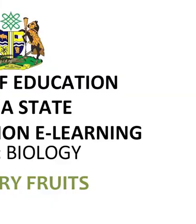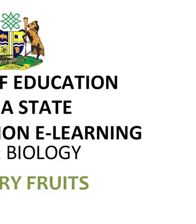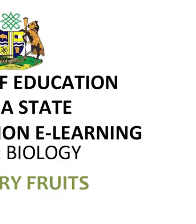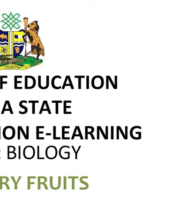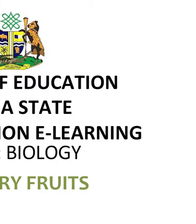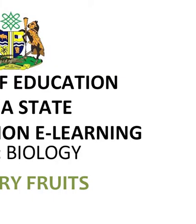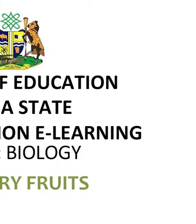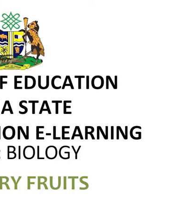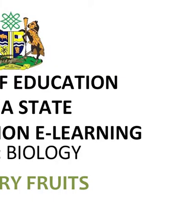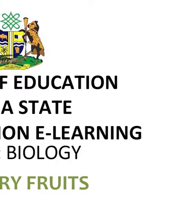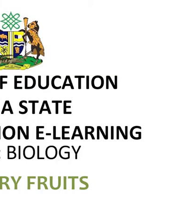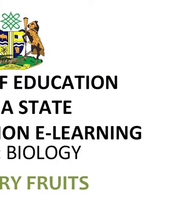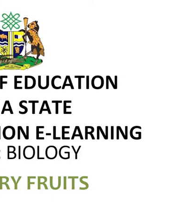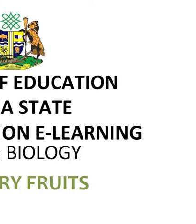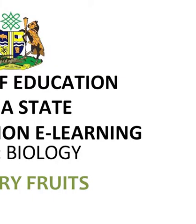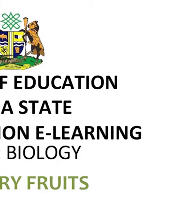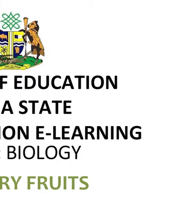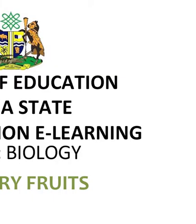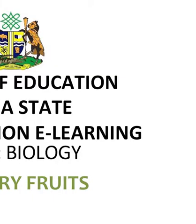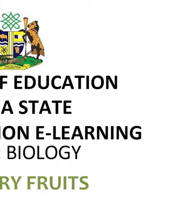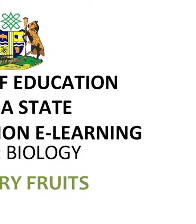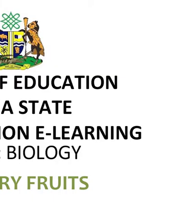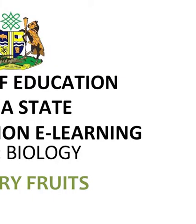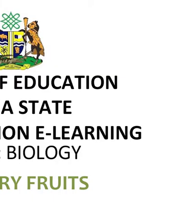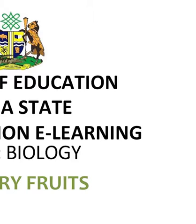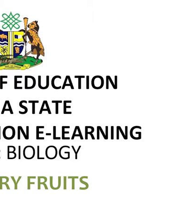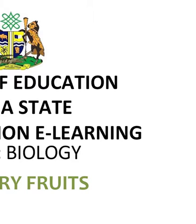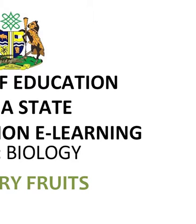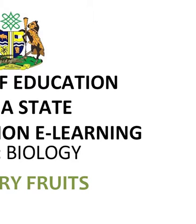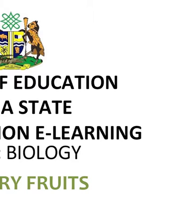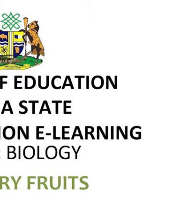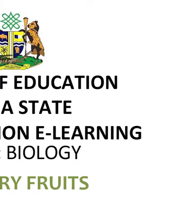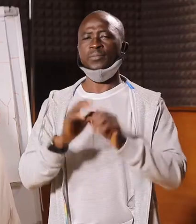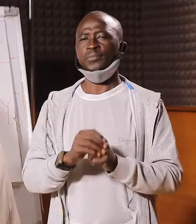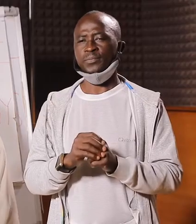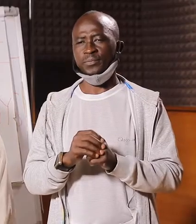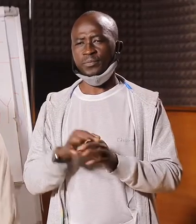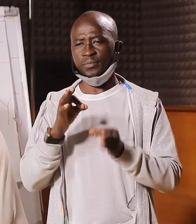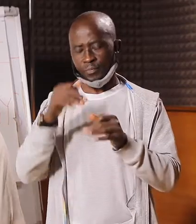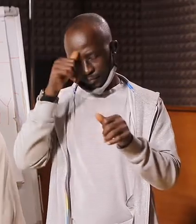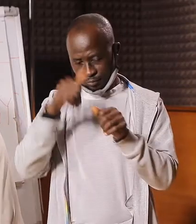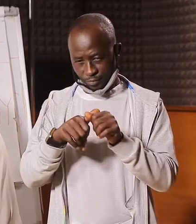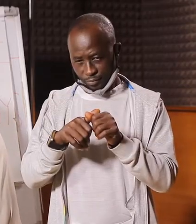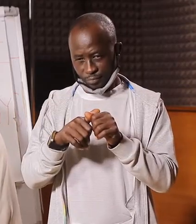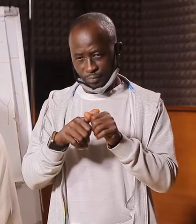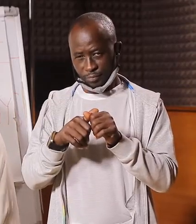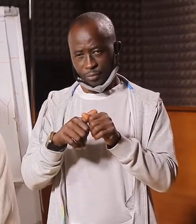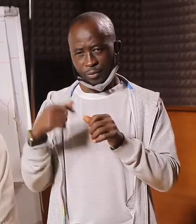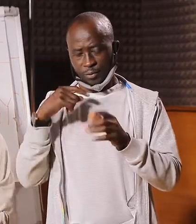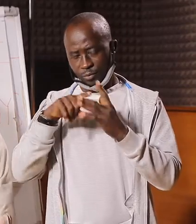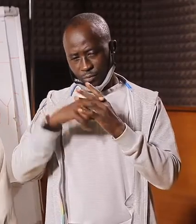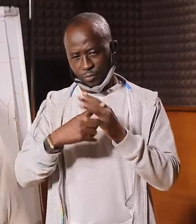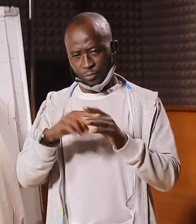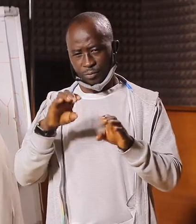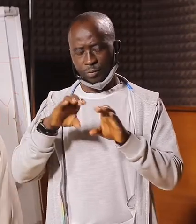today is going to be dry fruits. But before we go into the lesson, if you can recall, we started